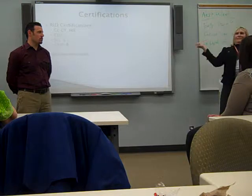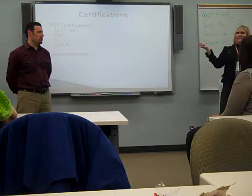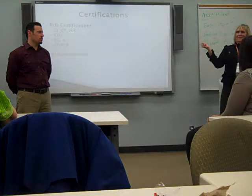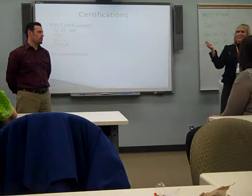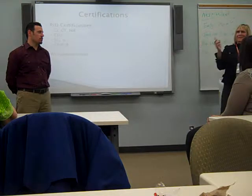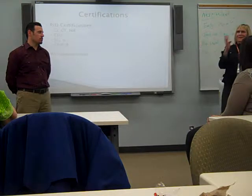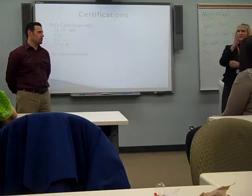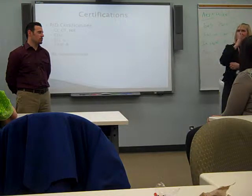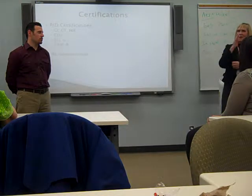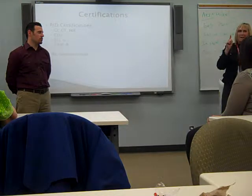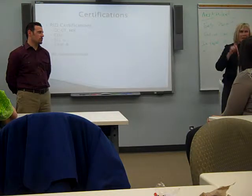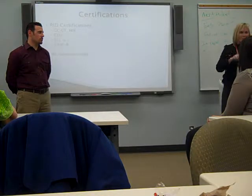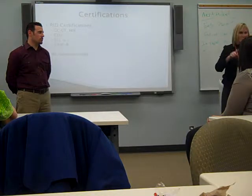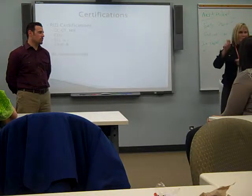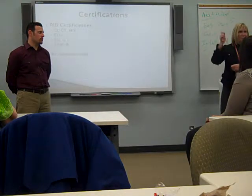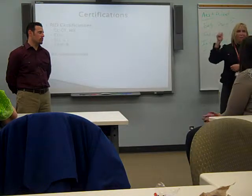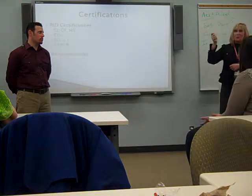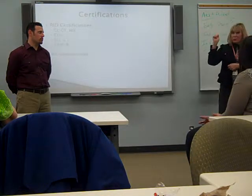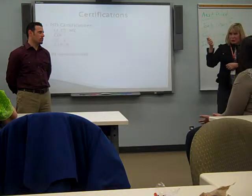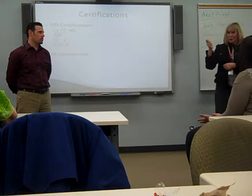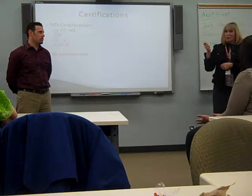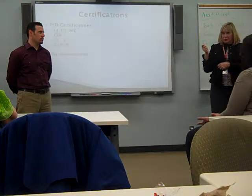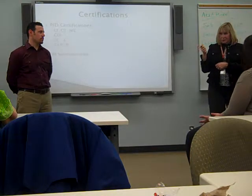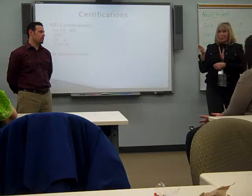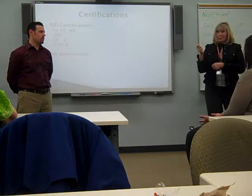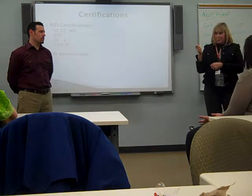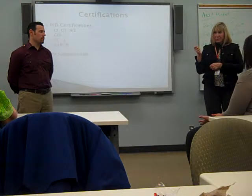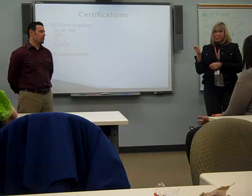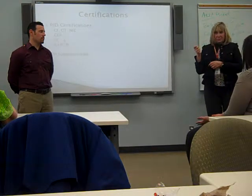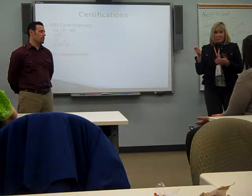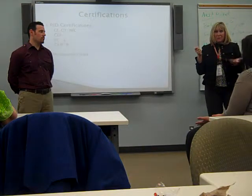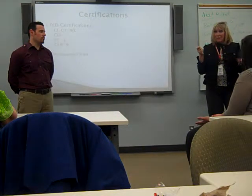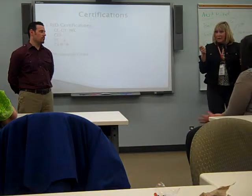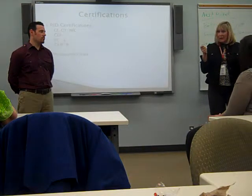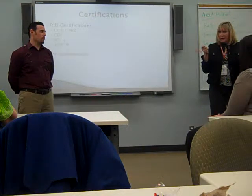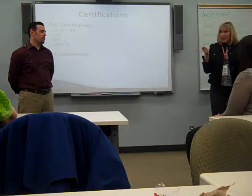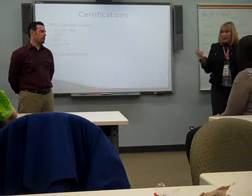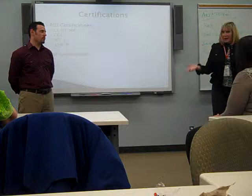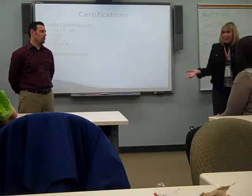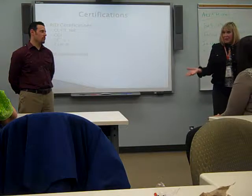handcuffed. And he couldn't be handcuffed because he wasn't able to talk to the judge.